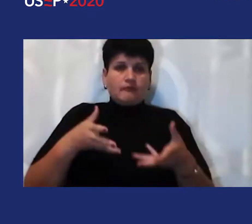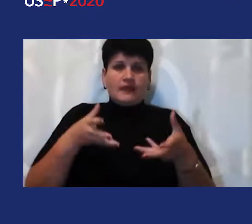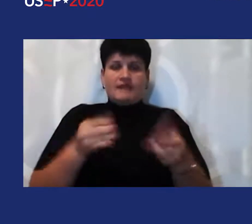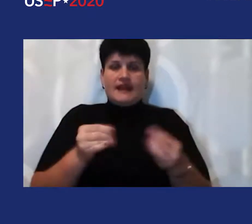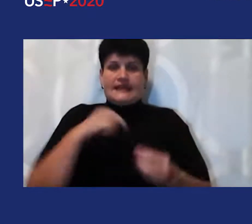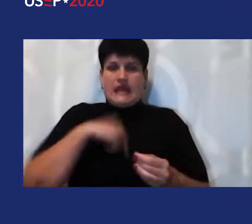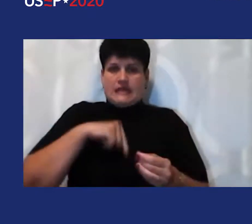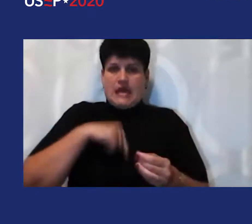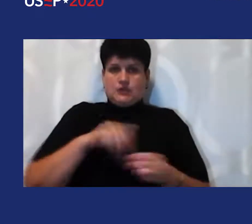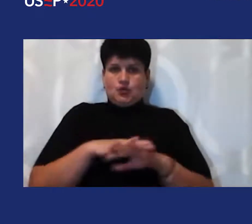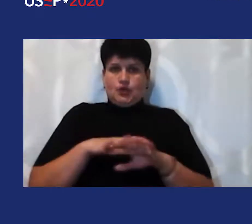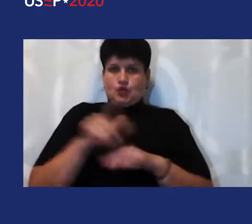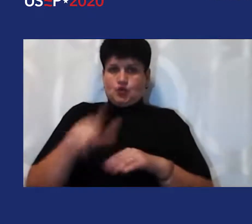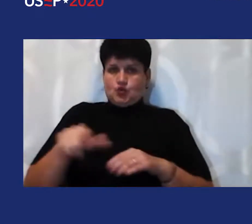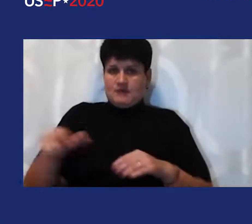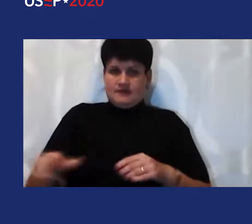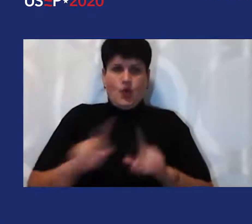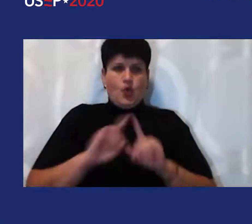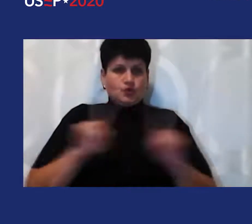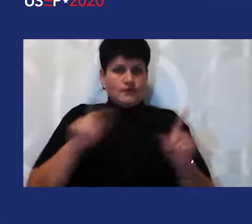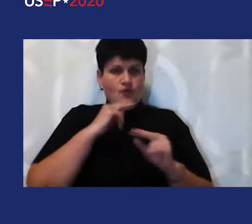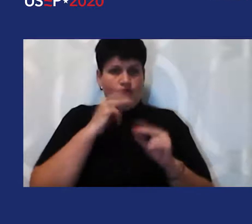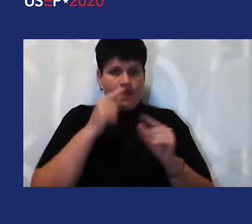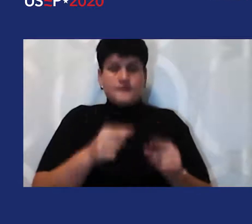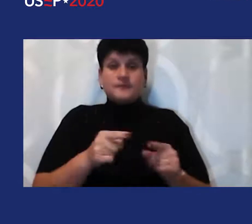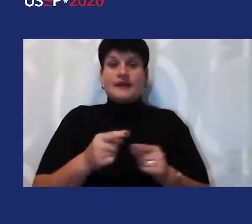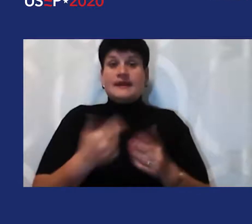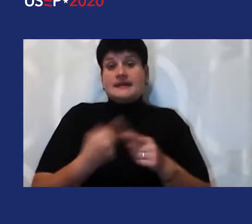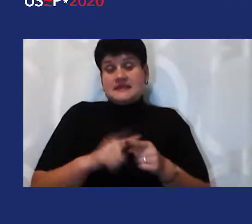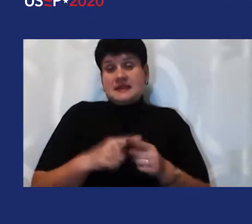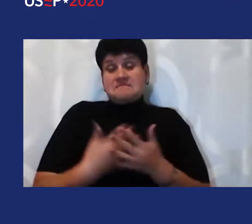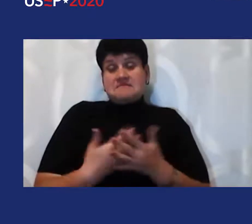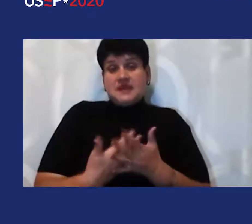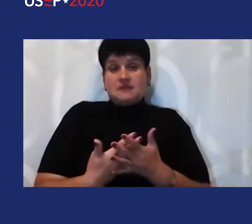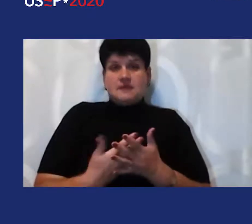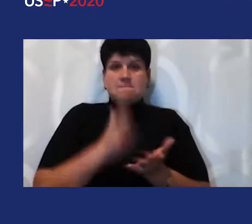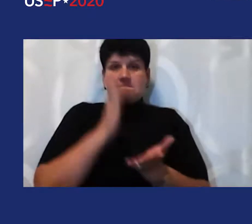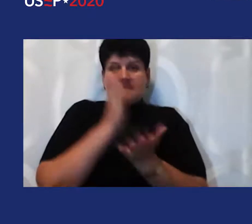restrictions affect greatly the moods in the society. Although